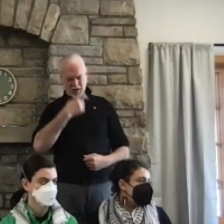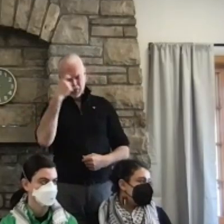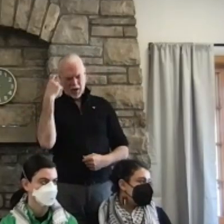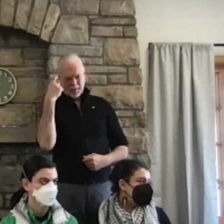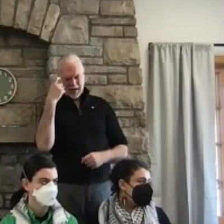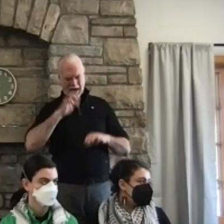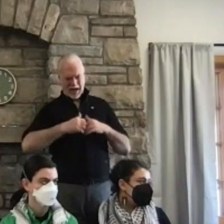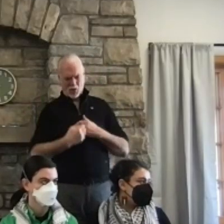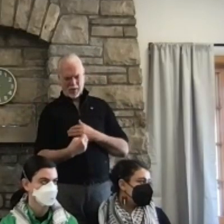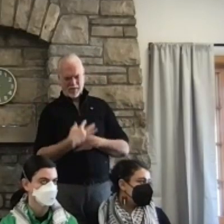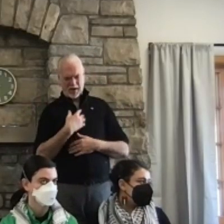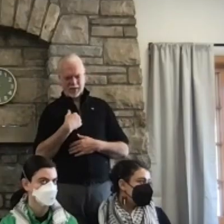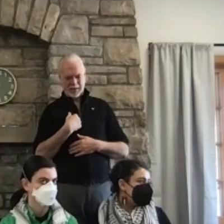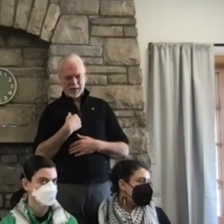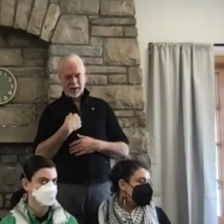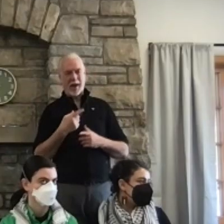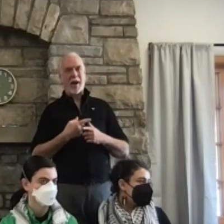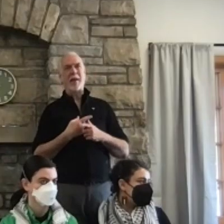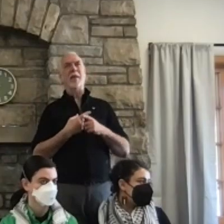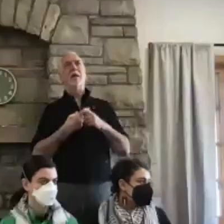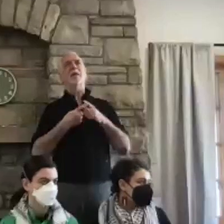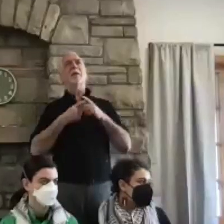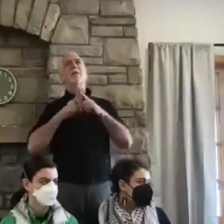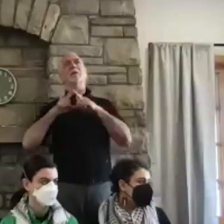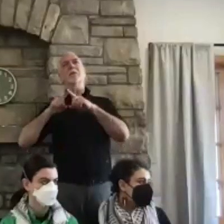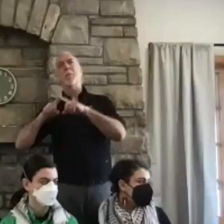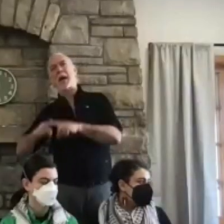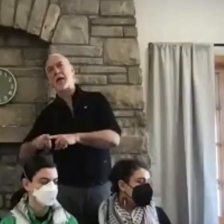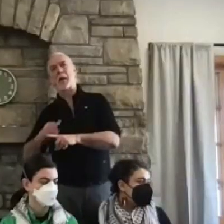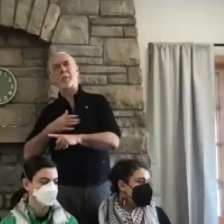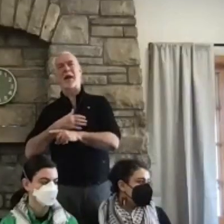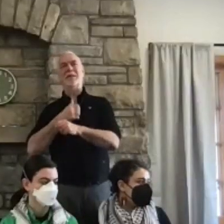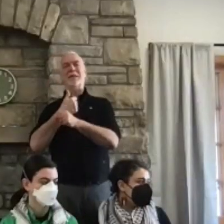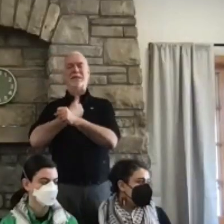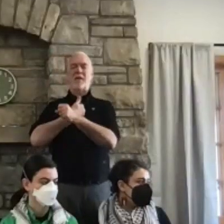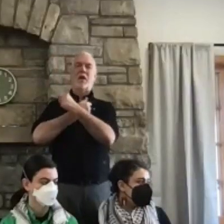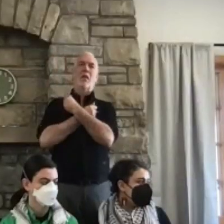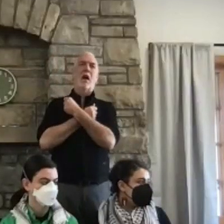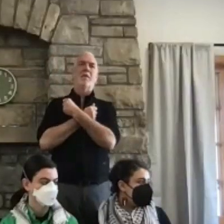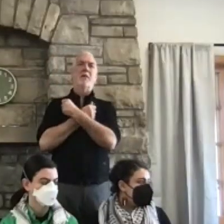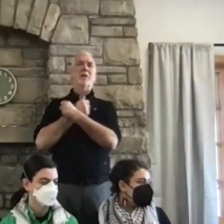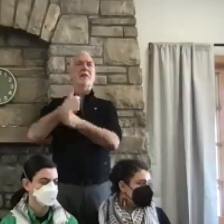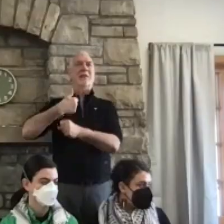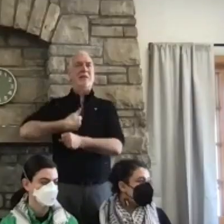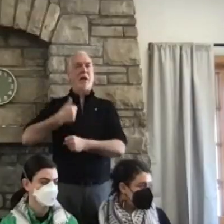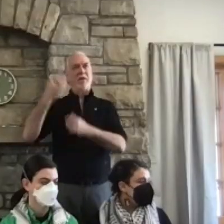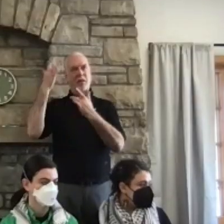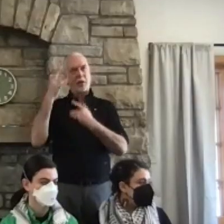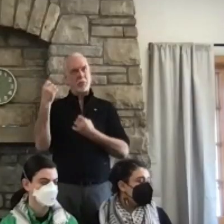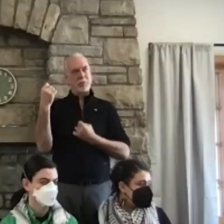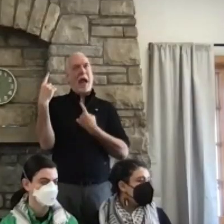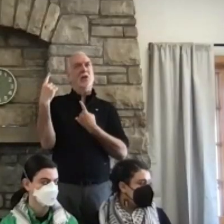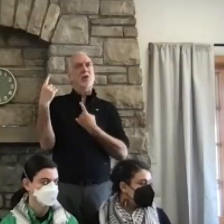lean in towards self-love, self-compassion, and self-care. And that was impossible until I was in a safe